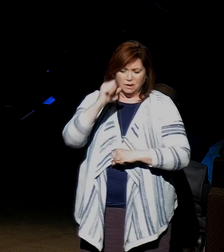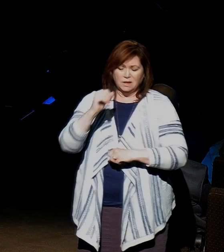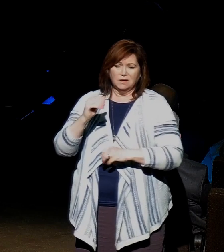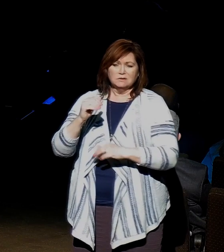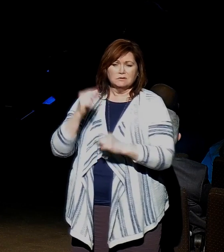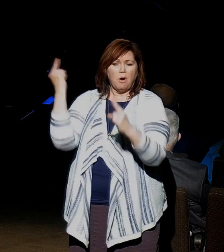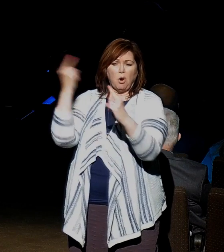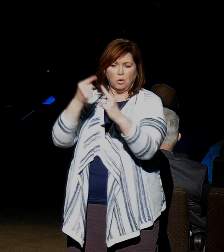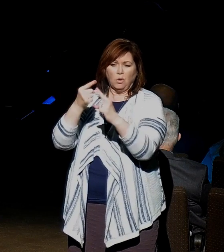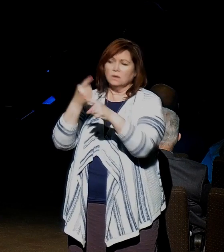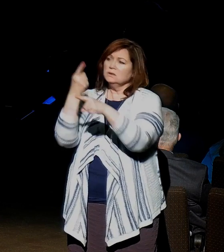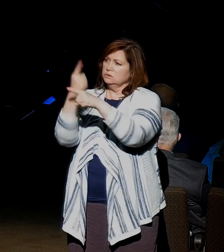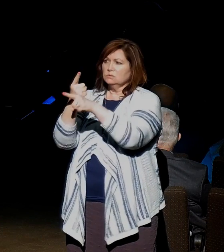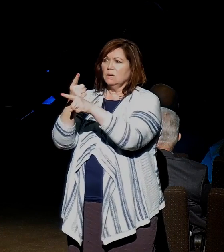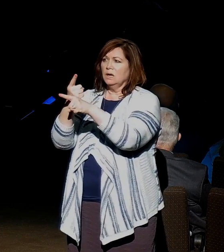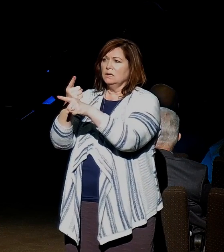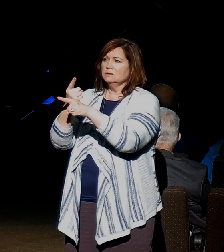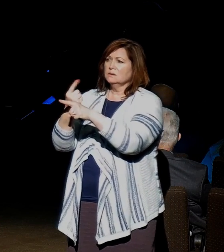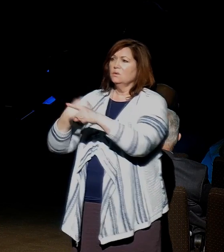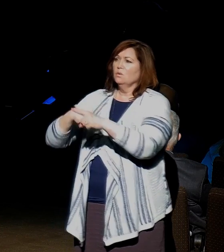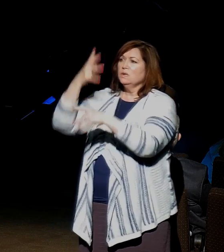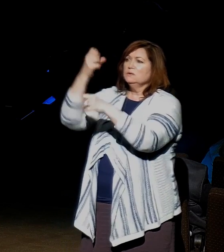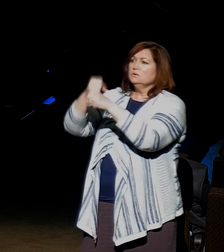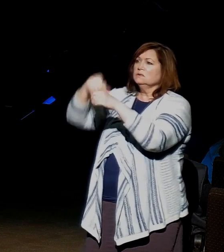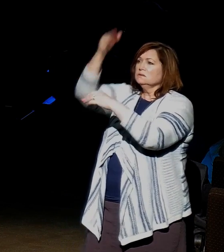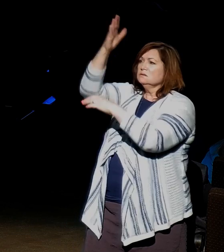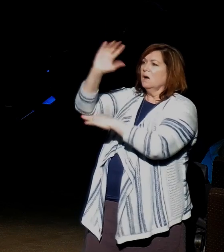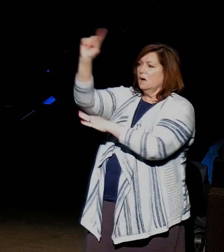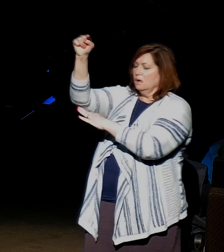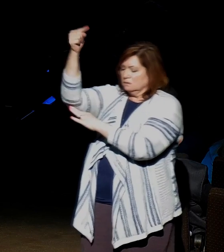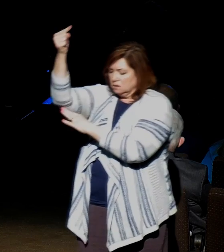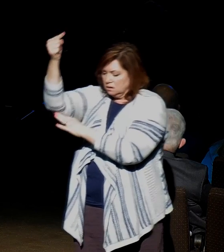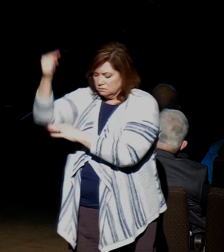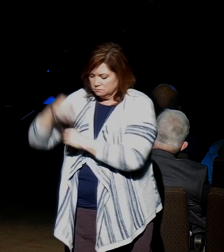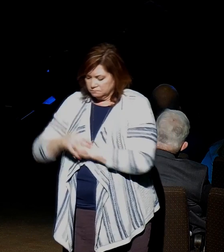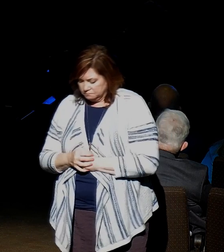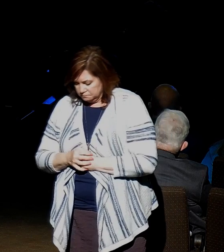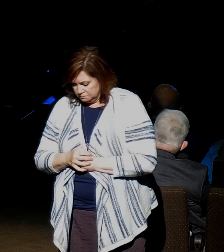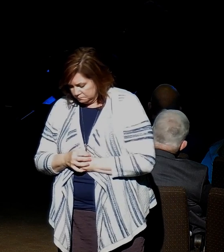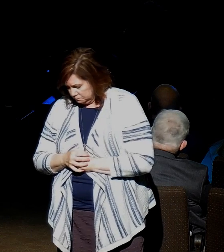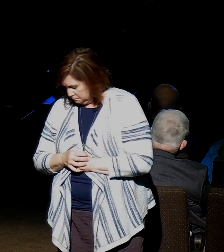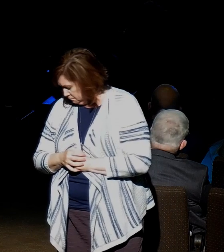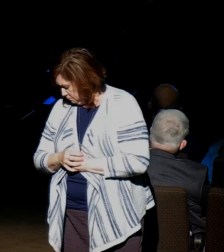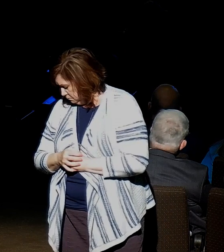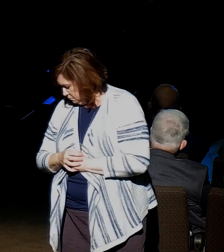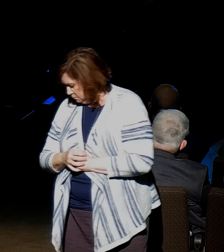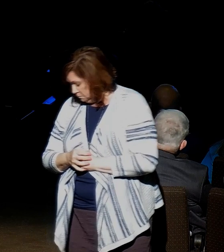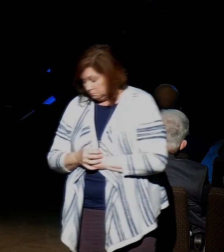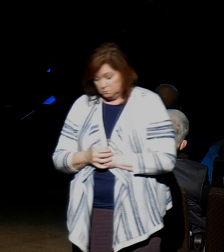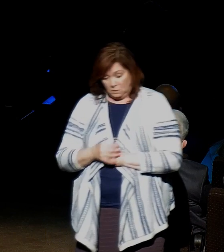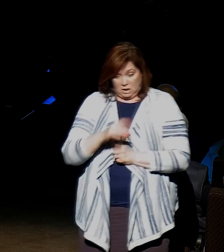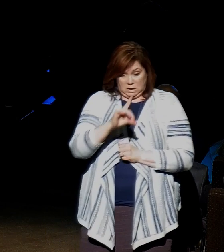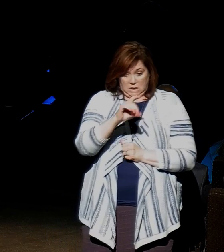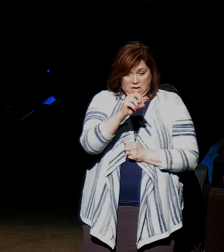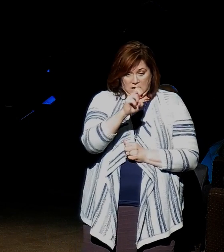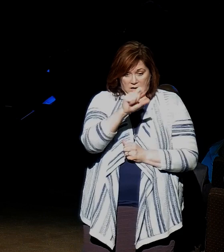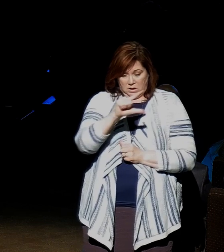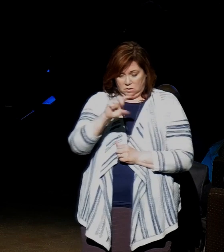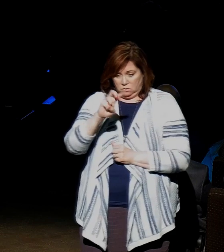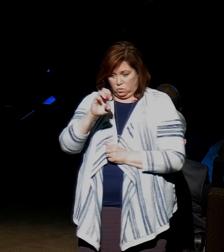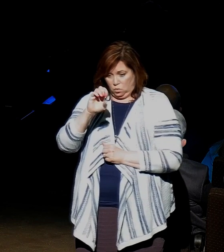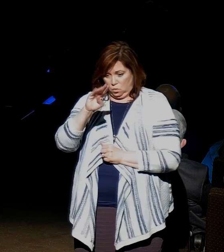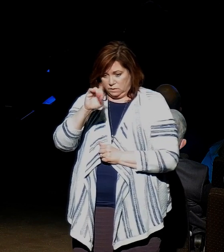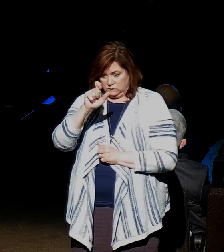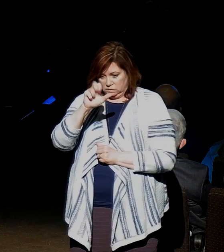in God is our trust. Massachusetts Senator and leading statesman Daniel Webster wrote, "Let the religious element